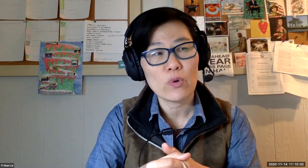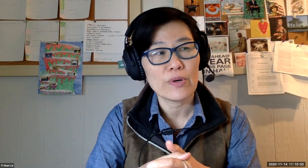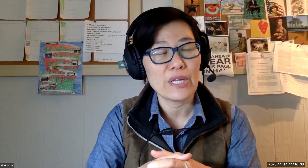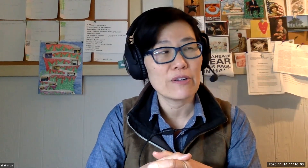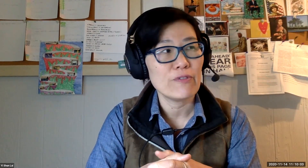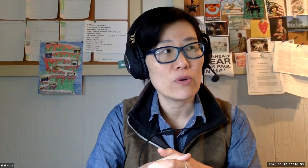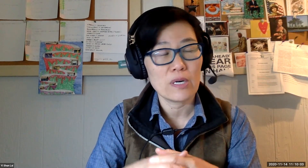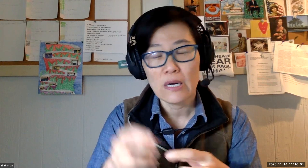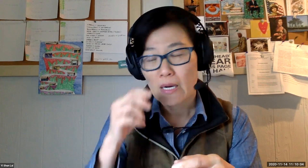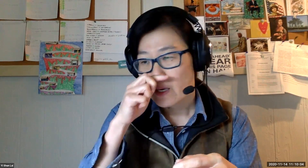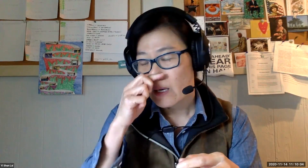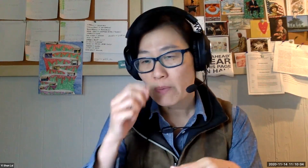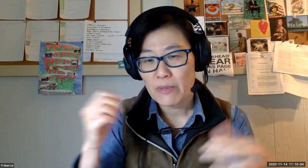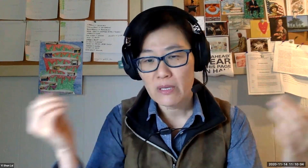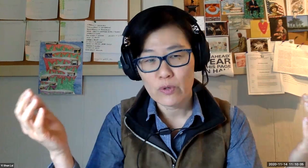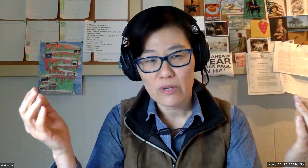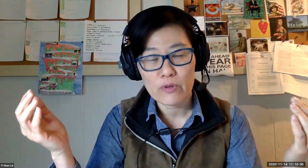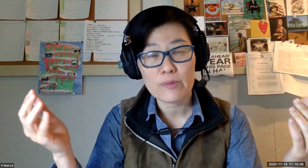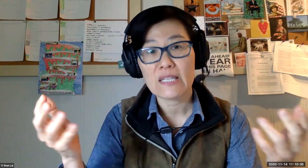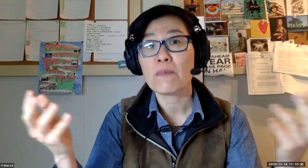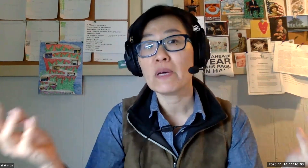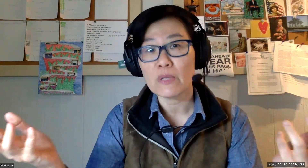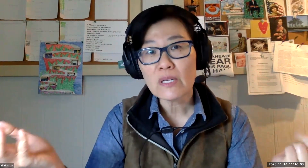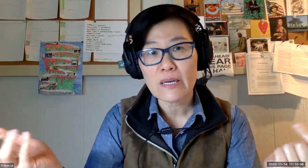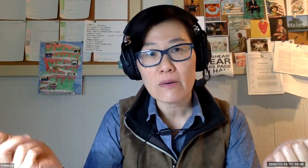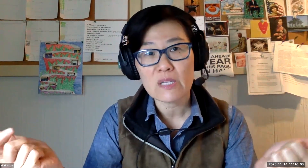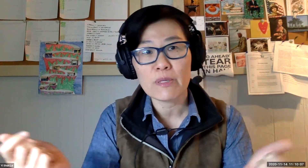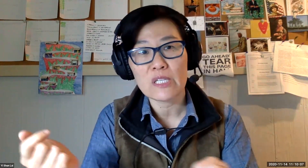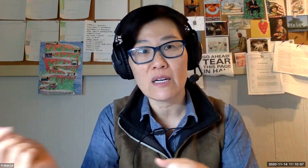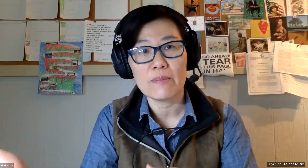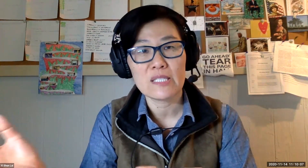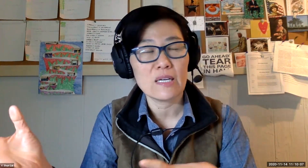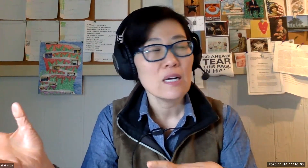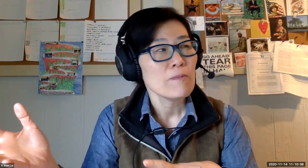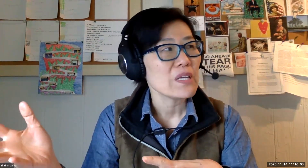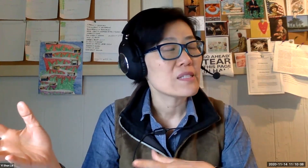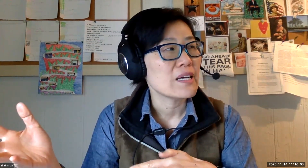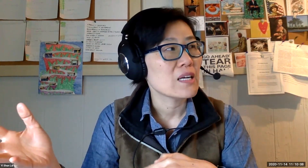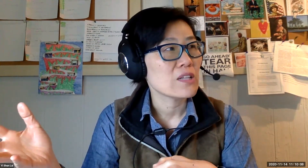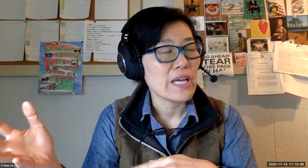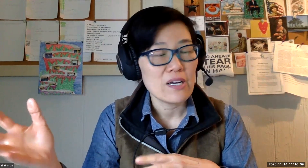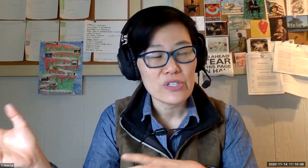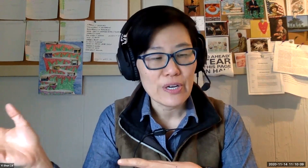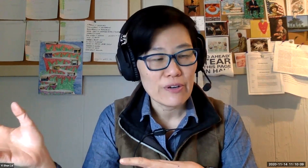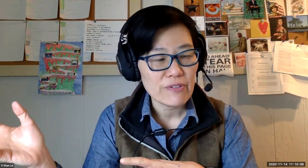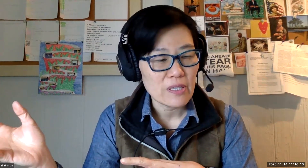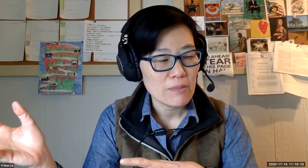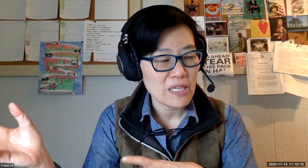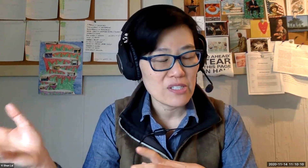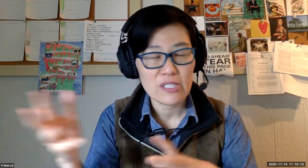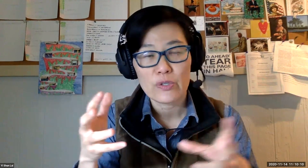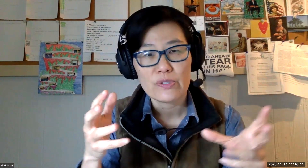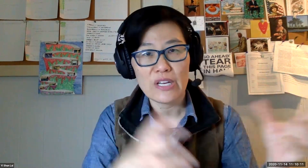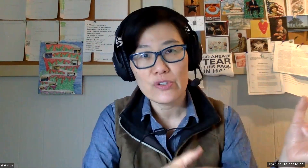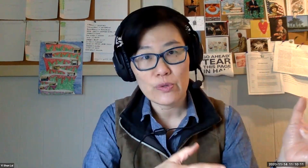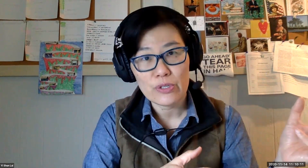a query letter for groups like Submittable. Submittable.com is a clearinghouse of